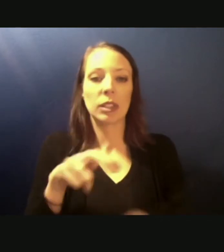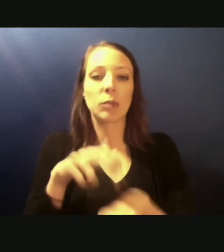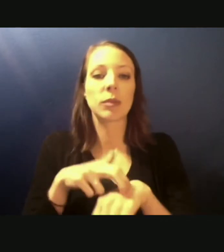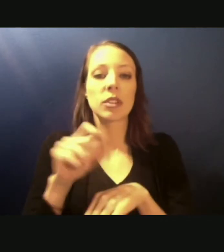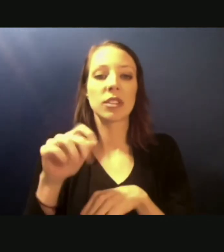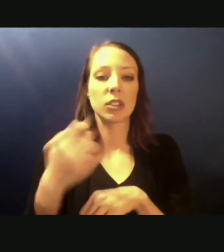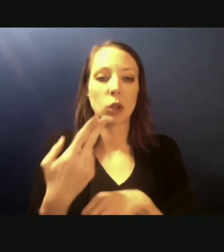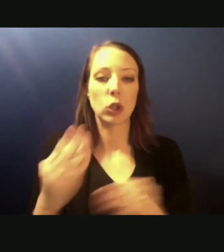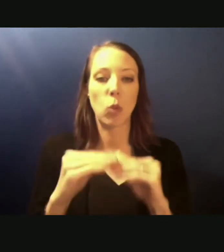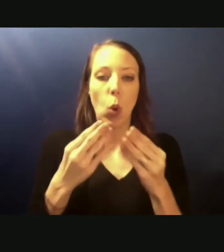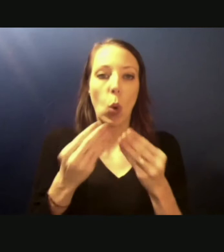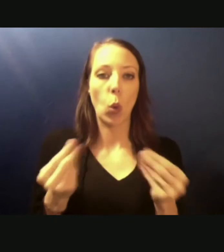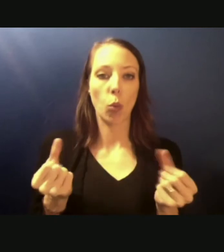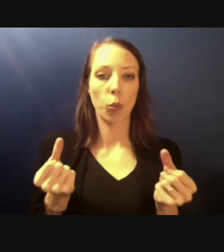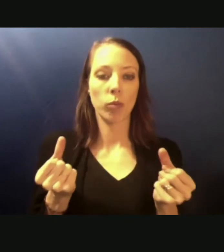more absorbent.